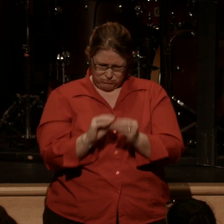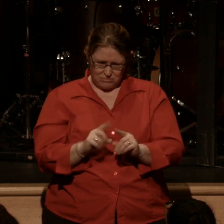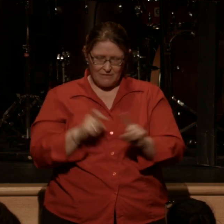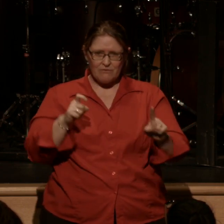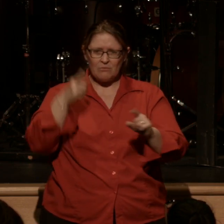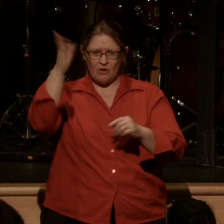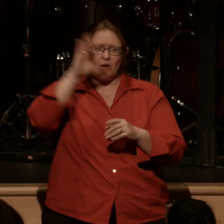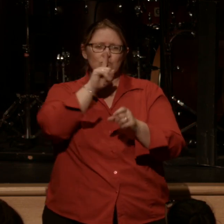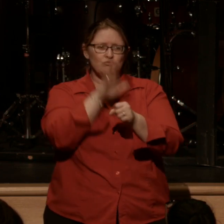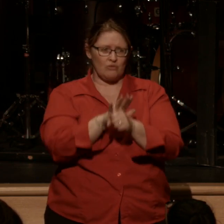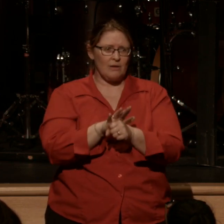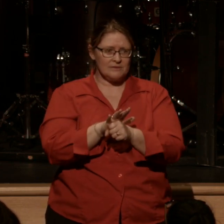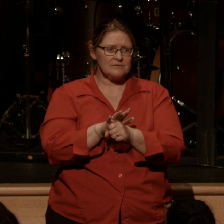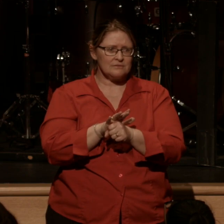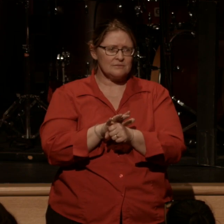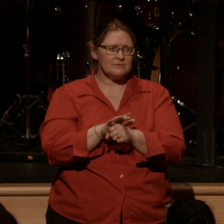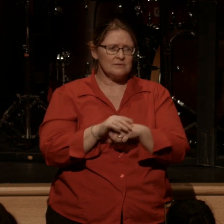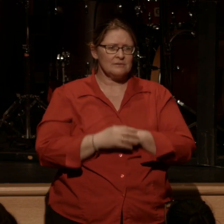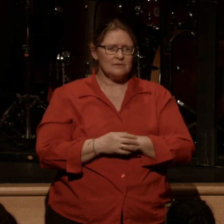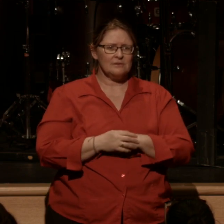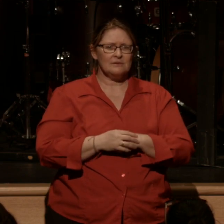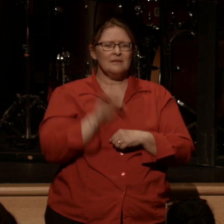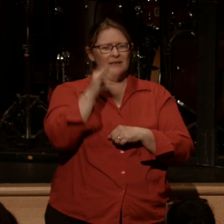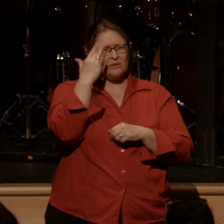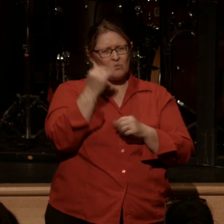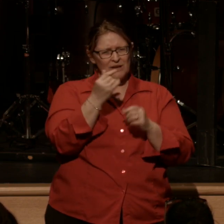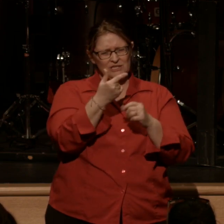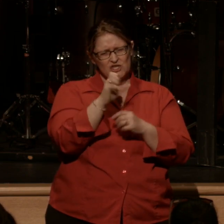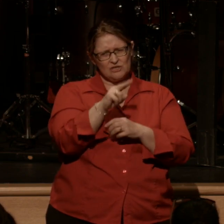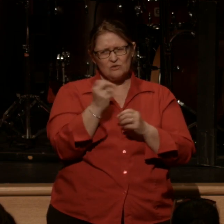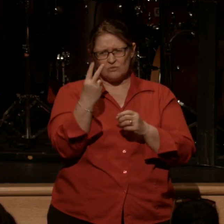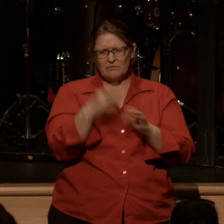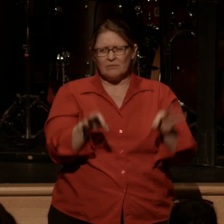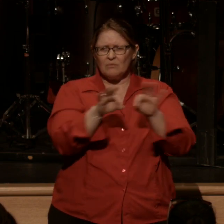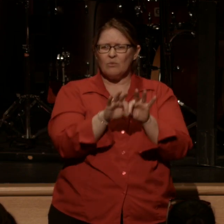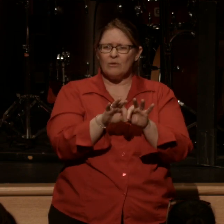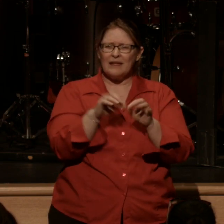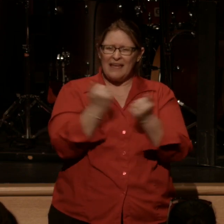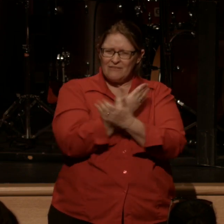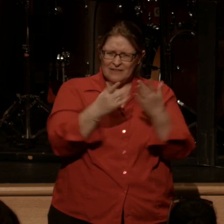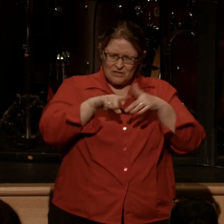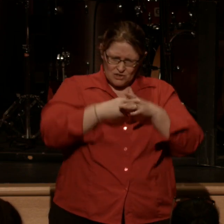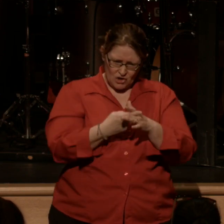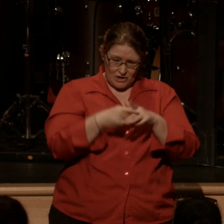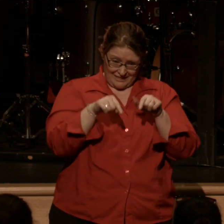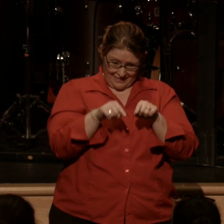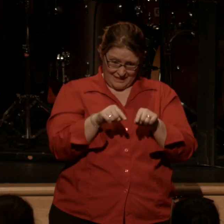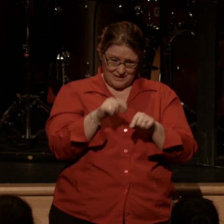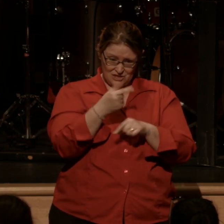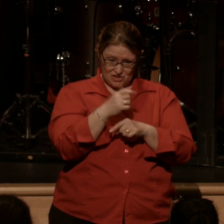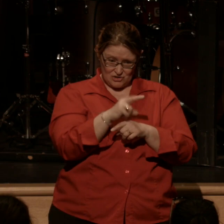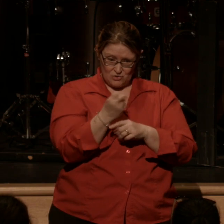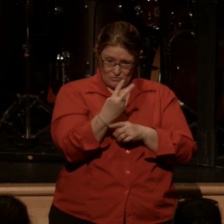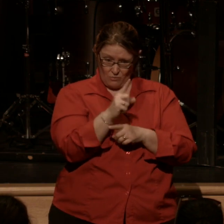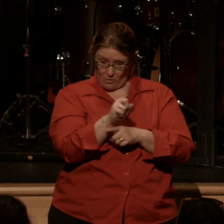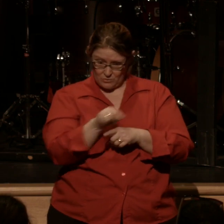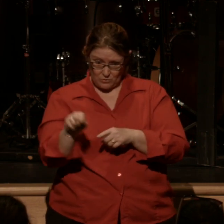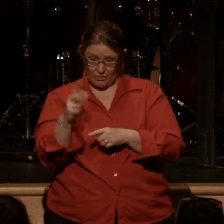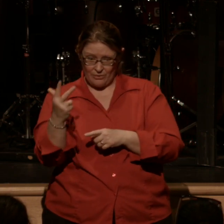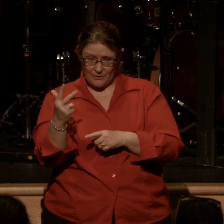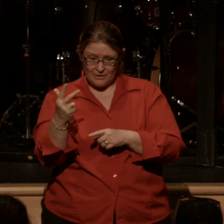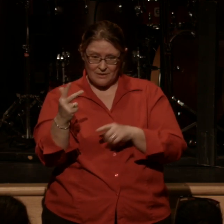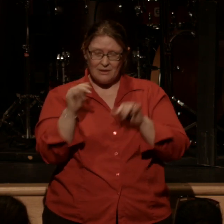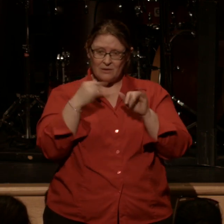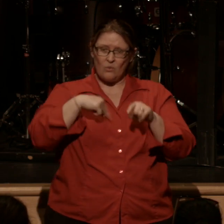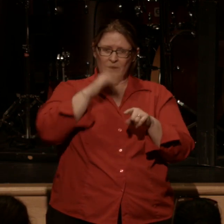God. See how important Genesis 12 is? Because everything starting in this moment in Genesis 12, 1-3, is that wheel beginning